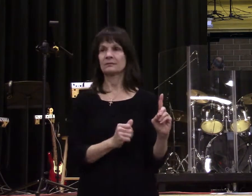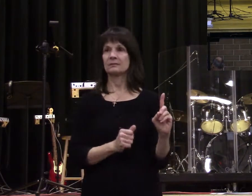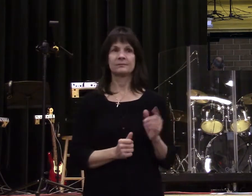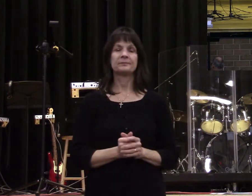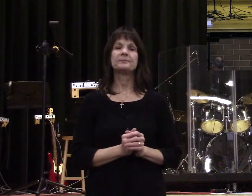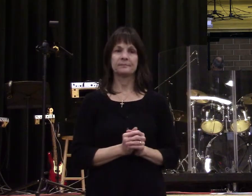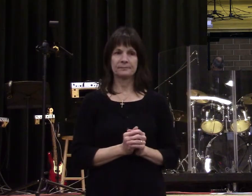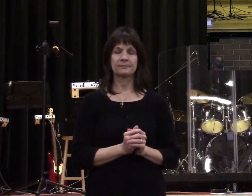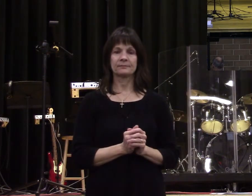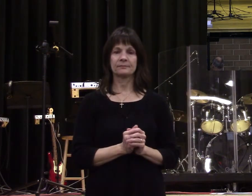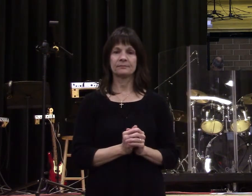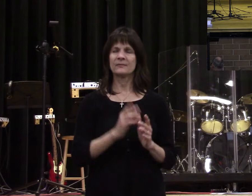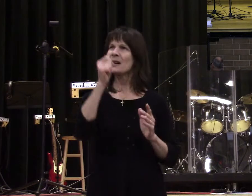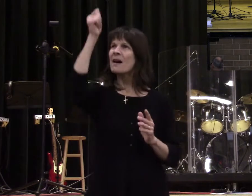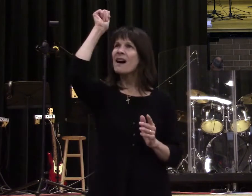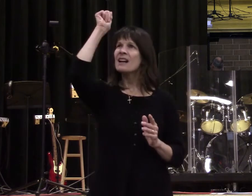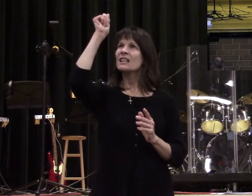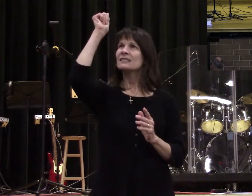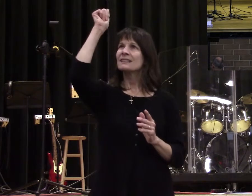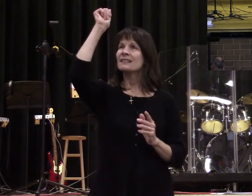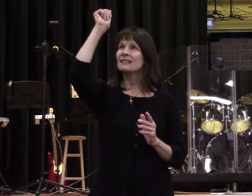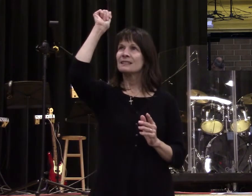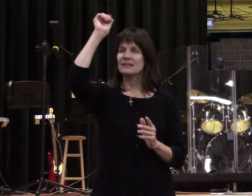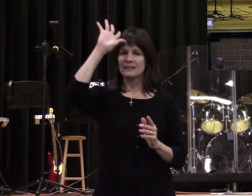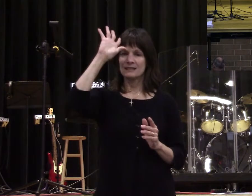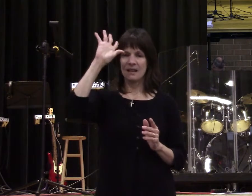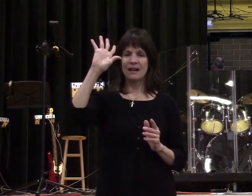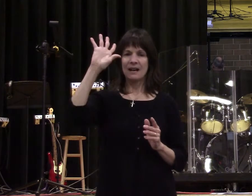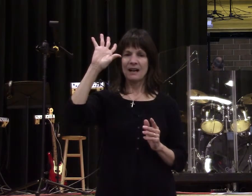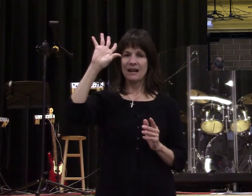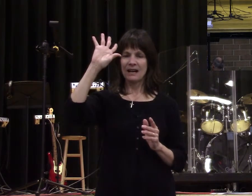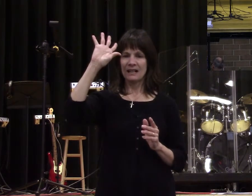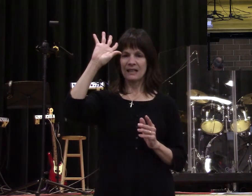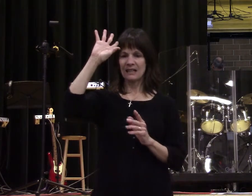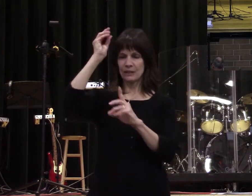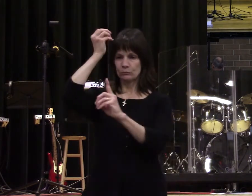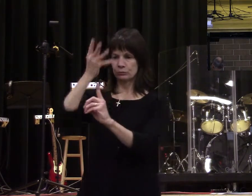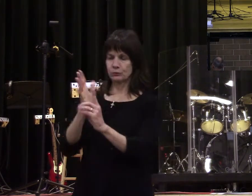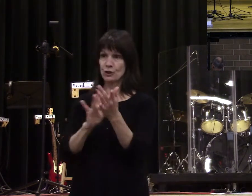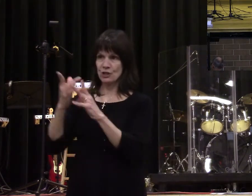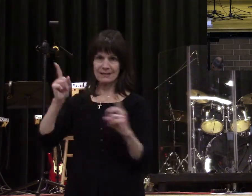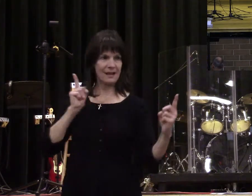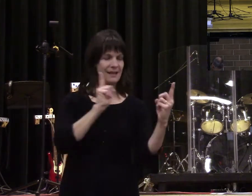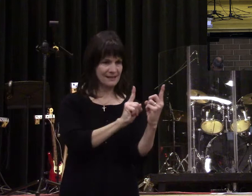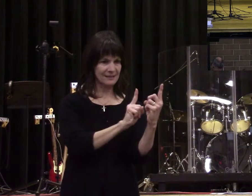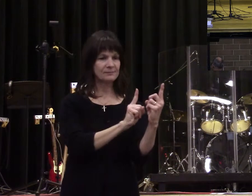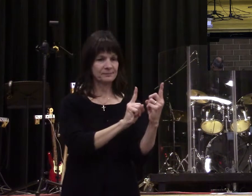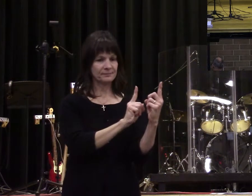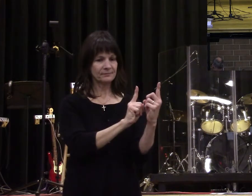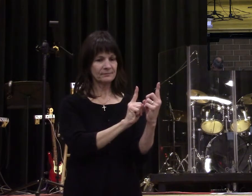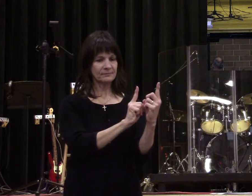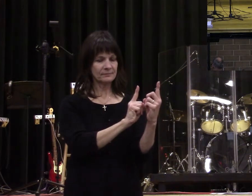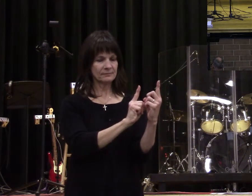the Father. Now, who's he talking to? He's talking to a people who might feel a